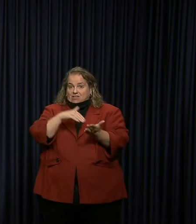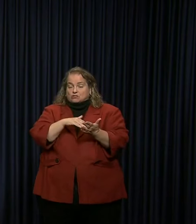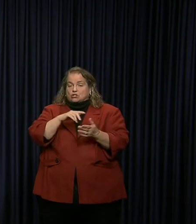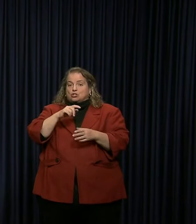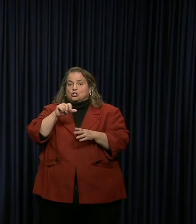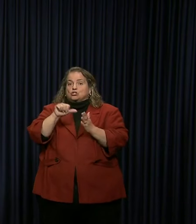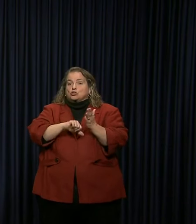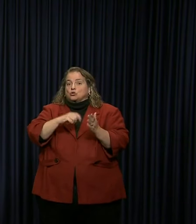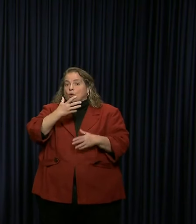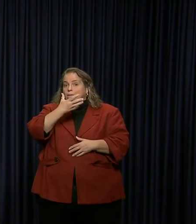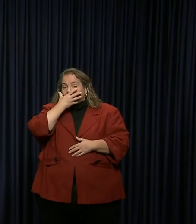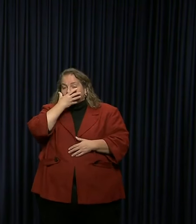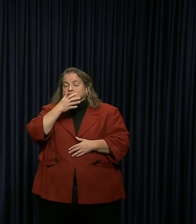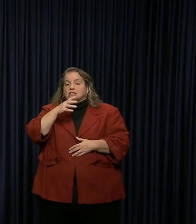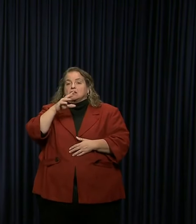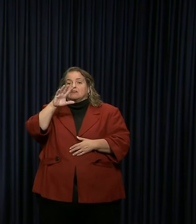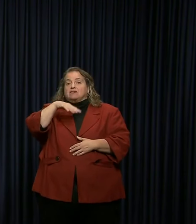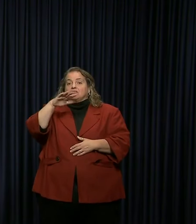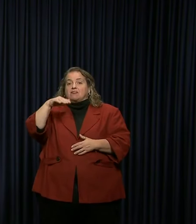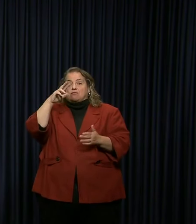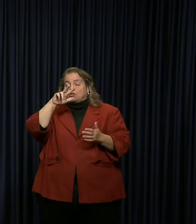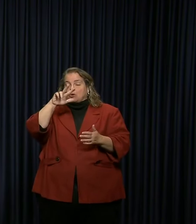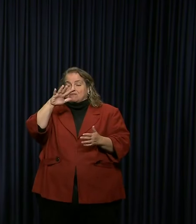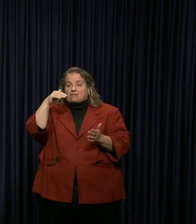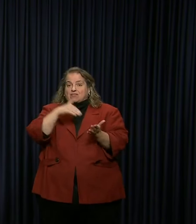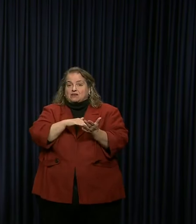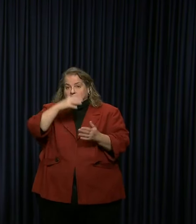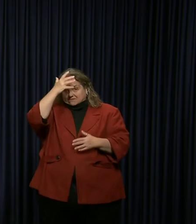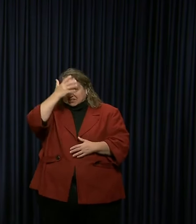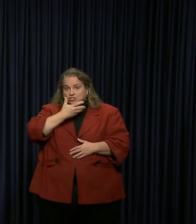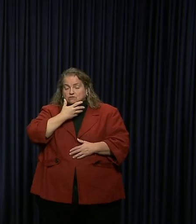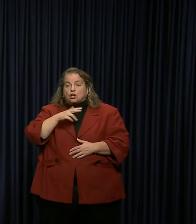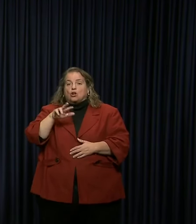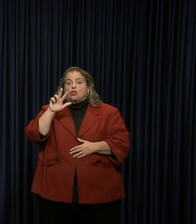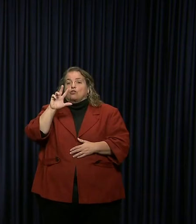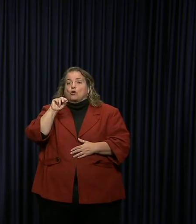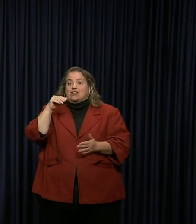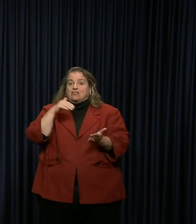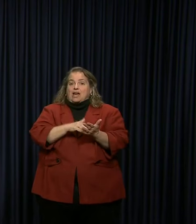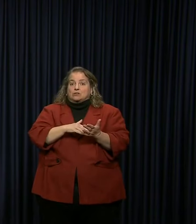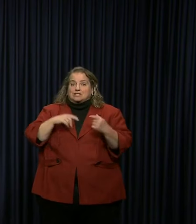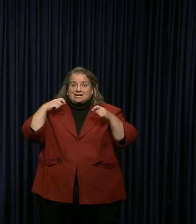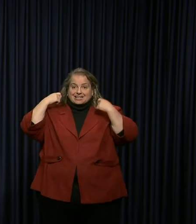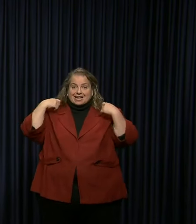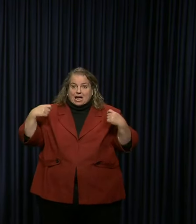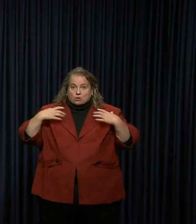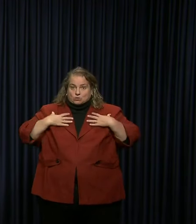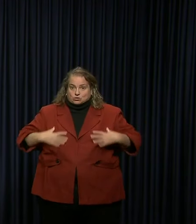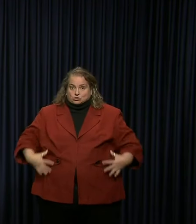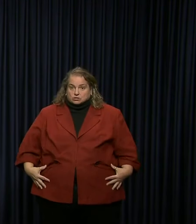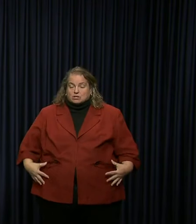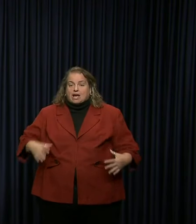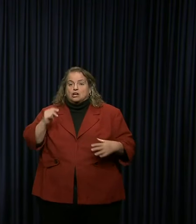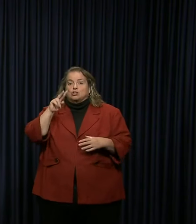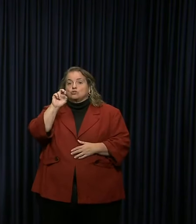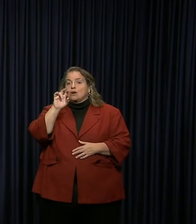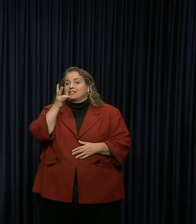over 153,000 face shields, 37,000 gowns, that's the protective clothing,